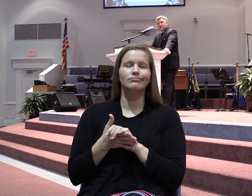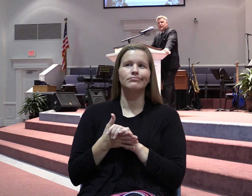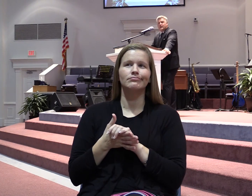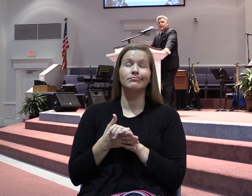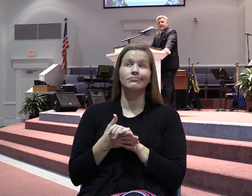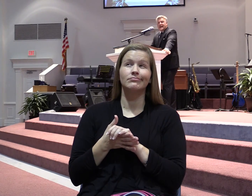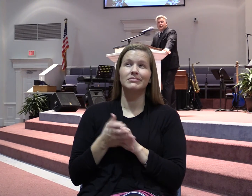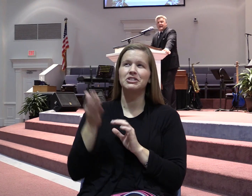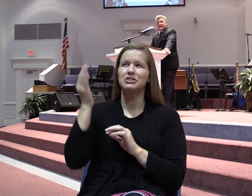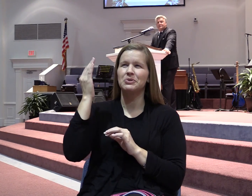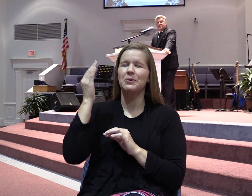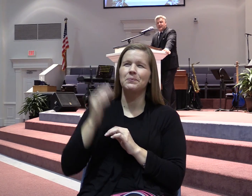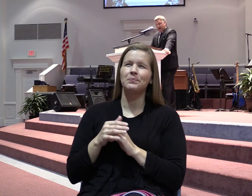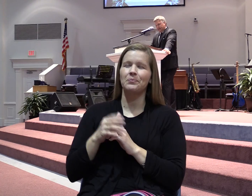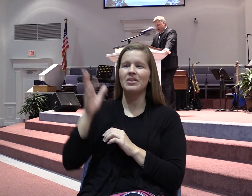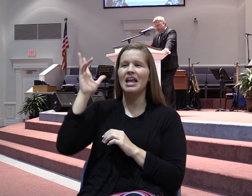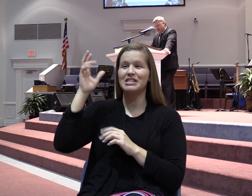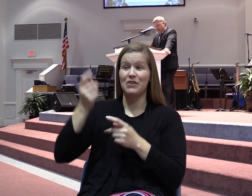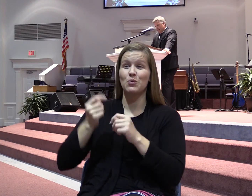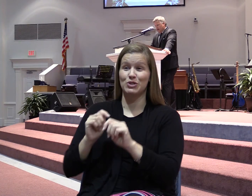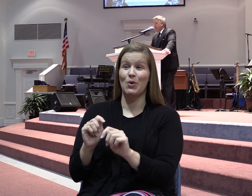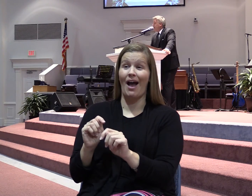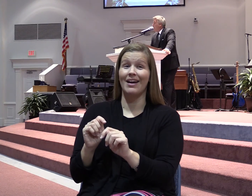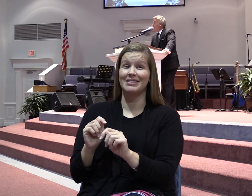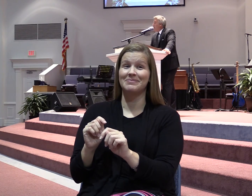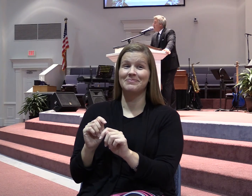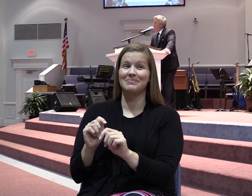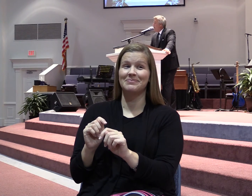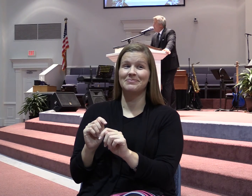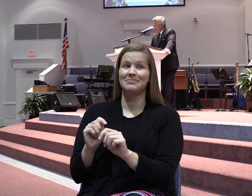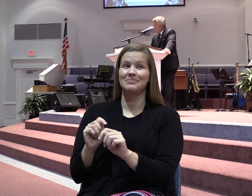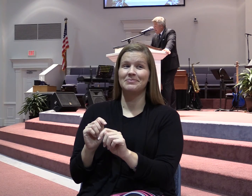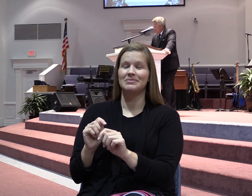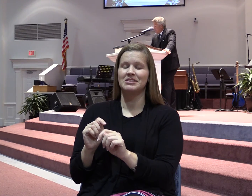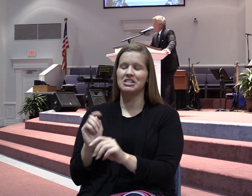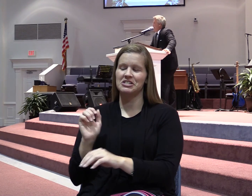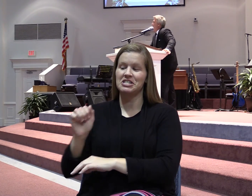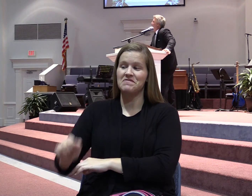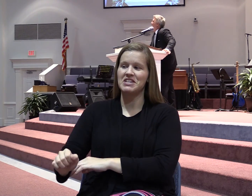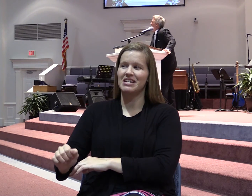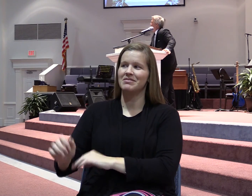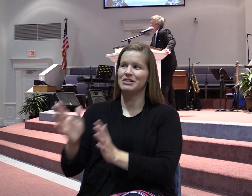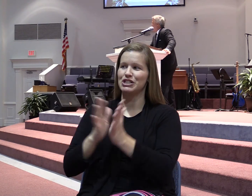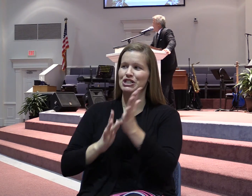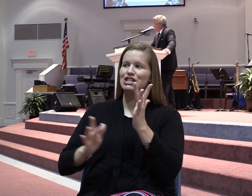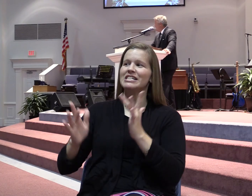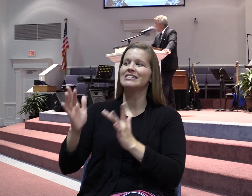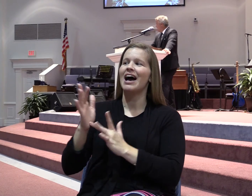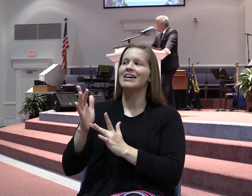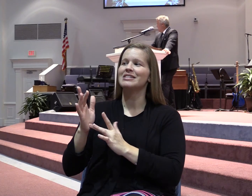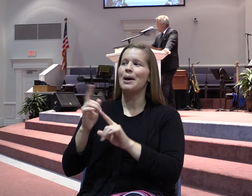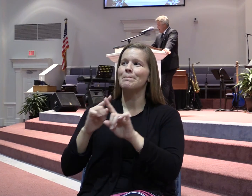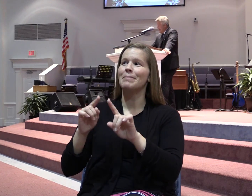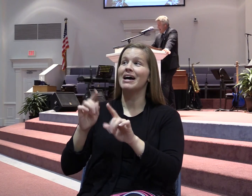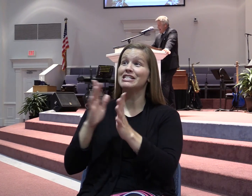You know, Satan would take his best shot. Jesus will defeat the power of death, and I like this, by death.